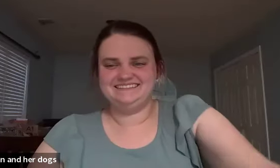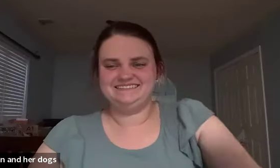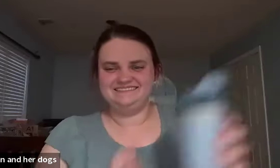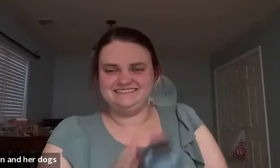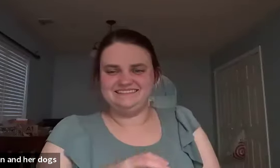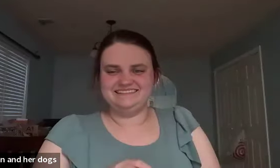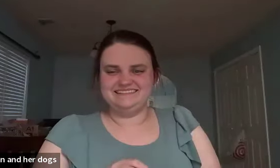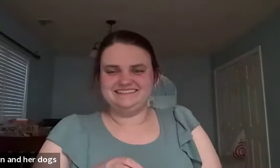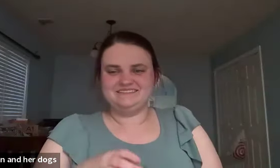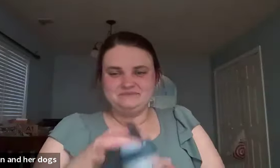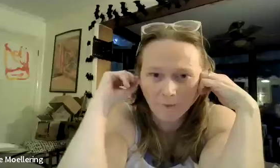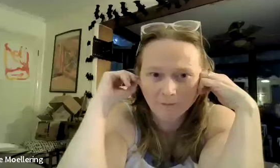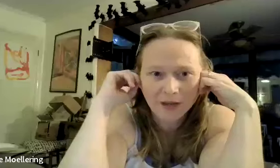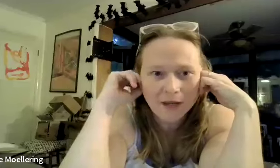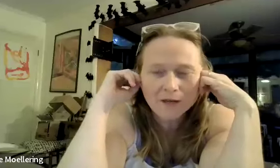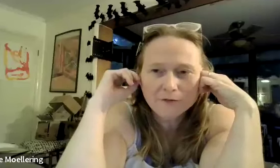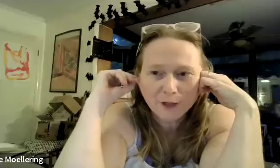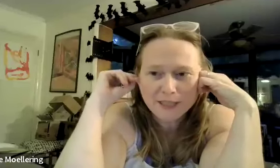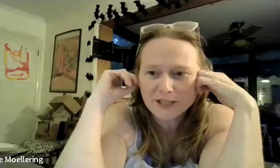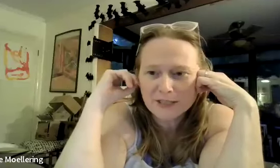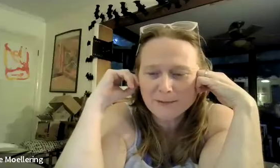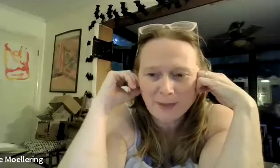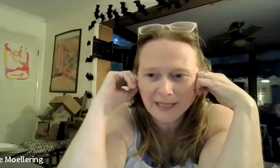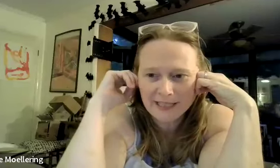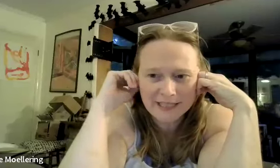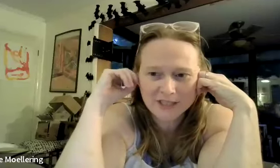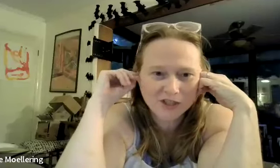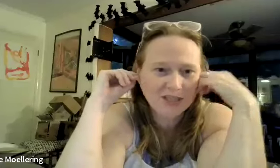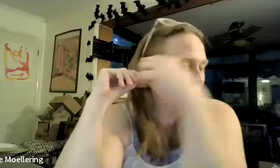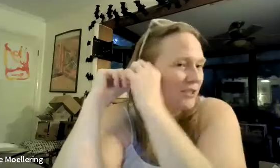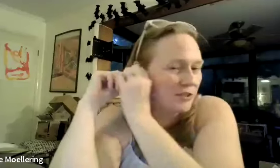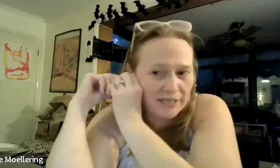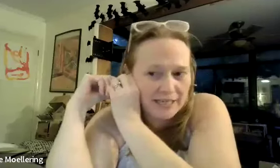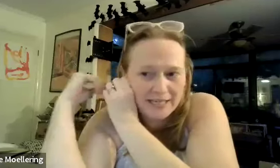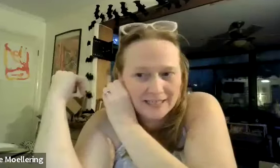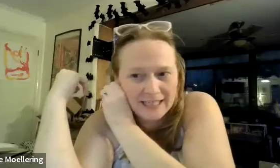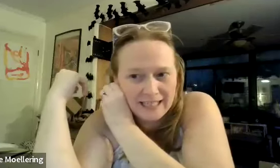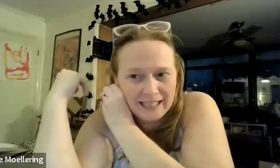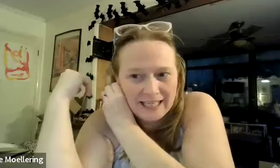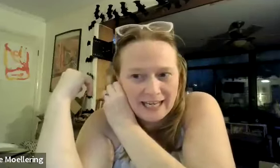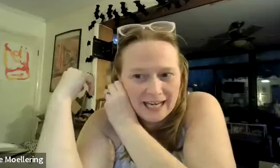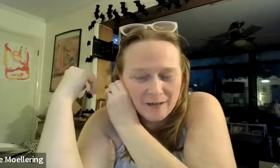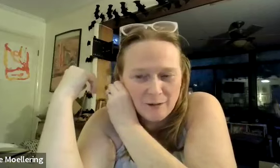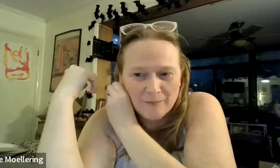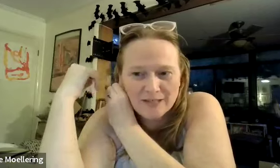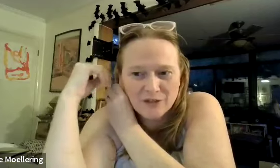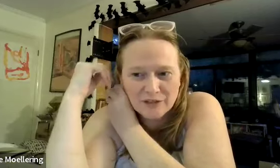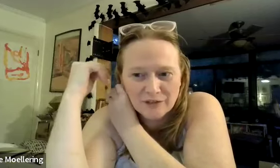something. I've taken French and Spanish, and I took Greek, and I tried to